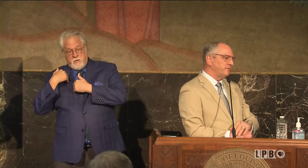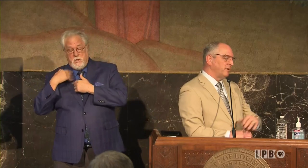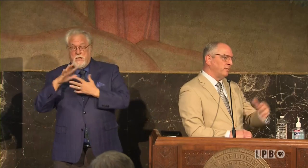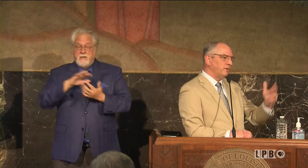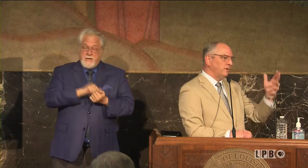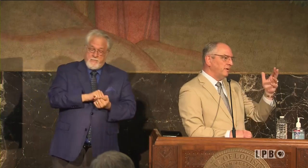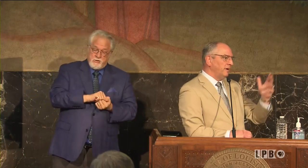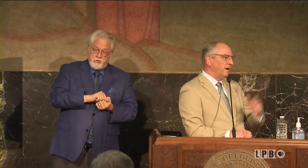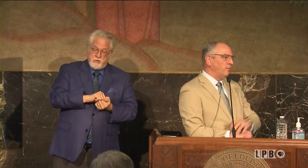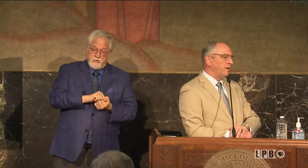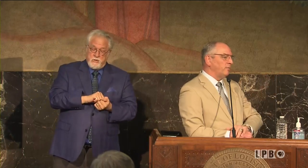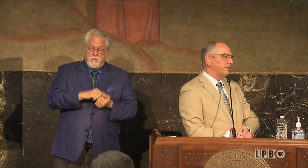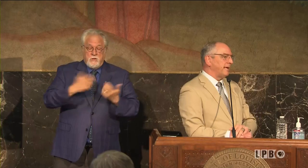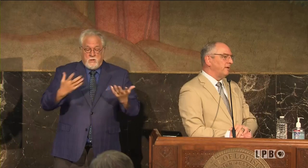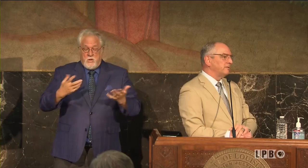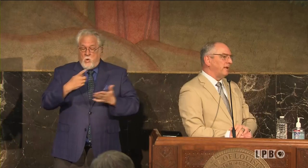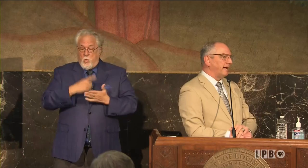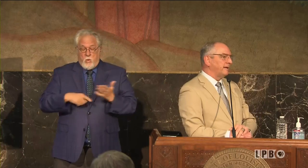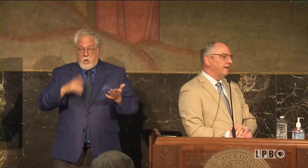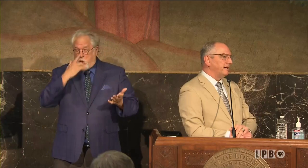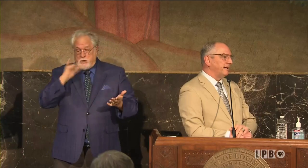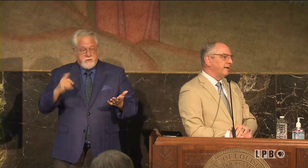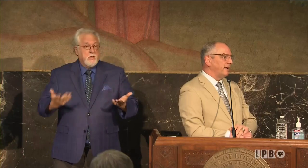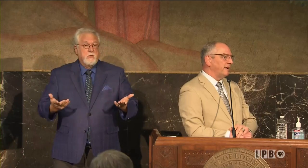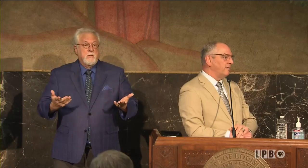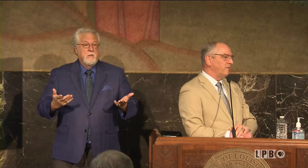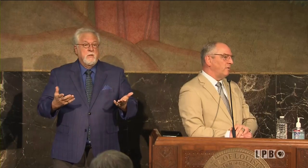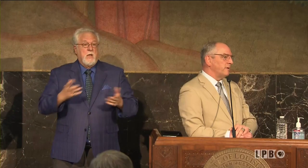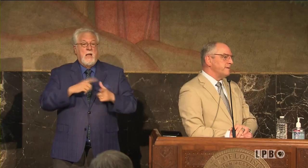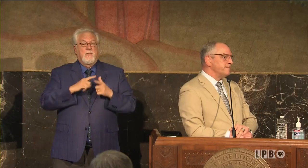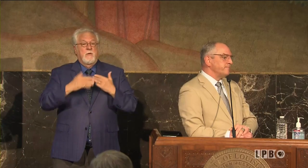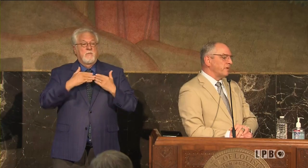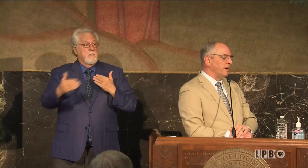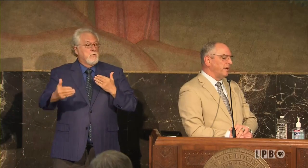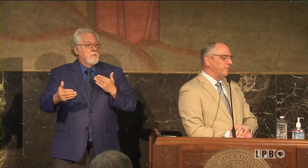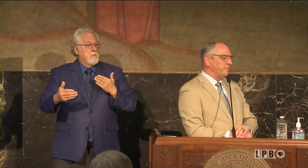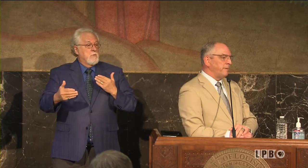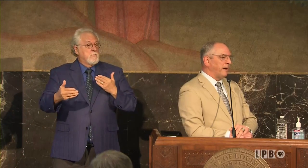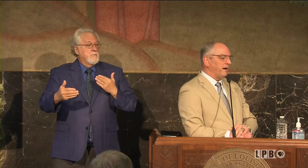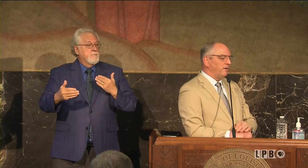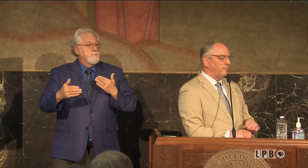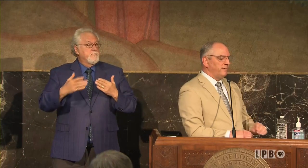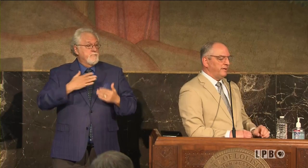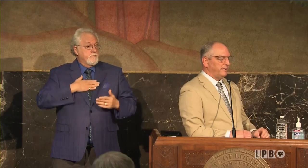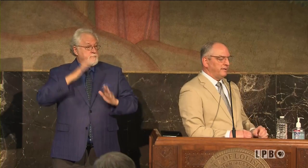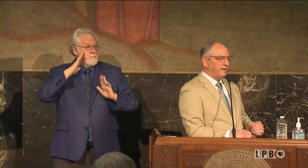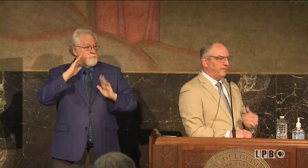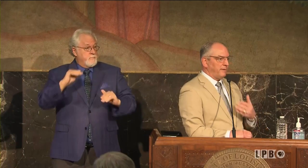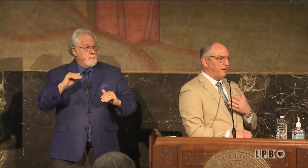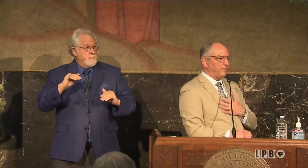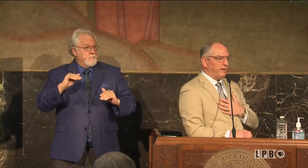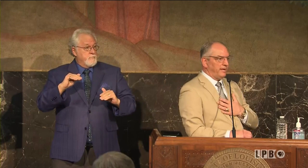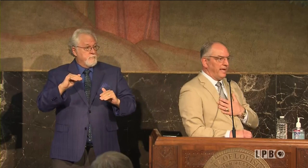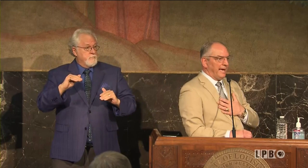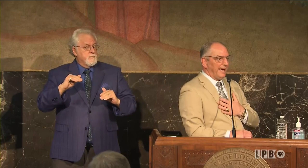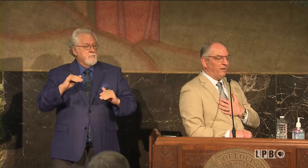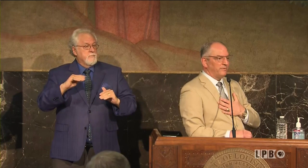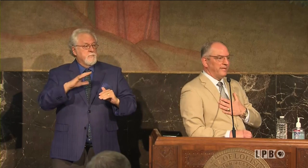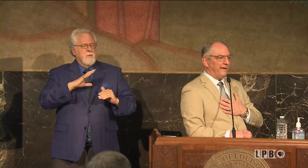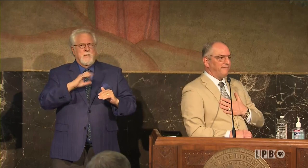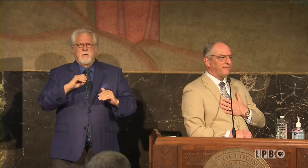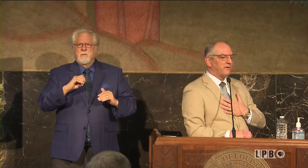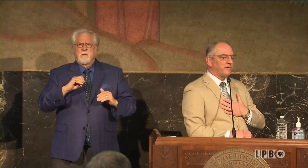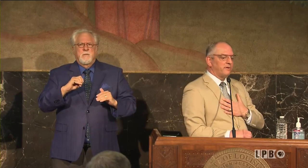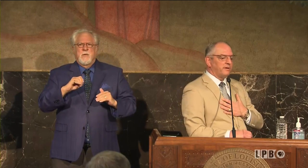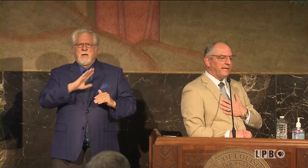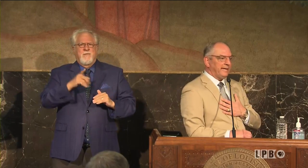and if so, what that looks like, and go forward. It would be my hope that, and by the way,